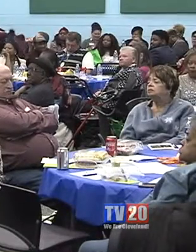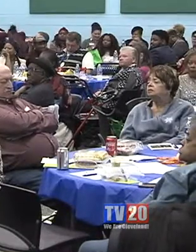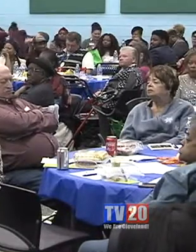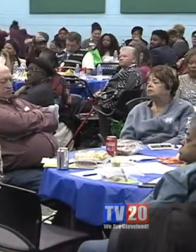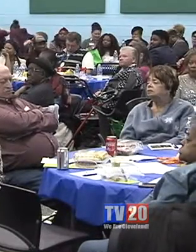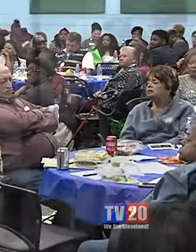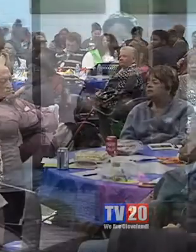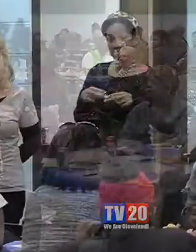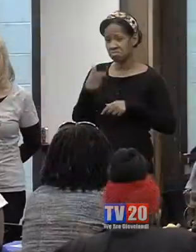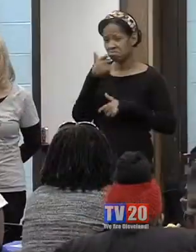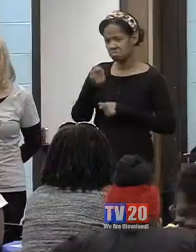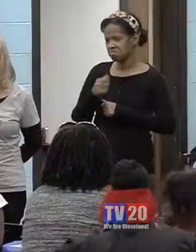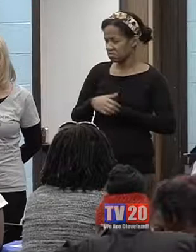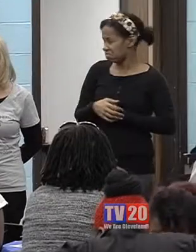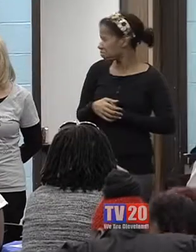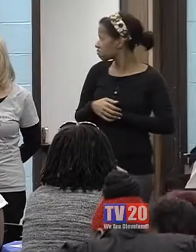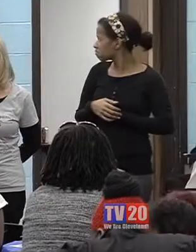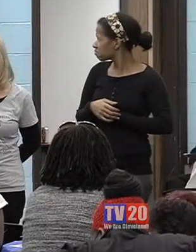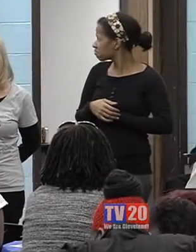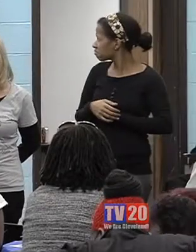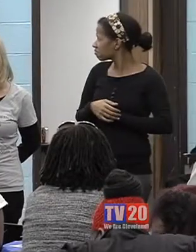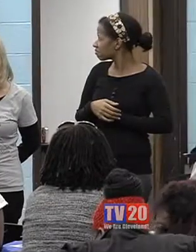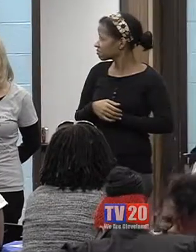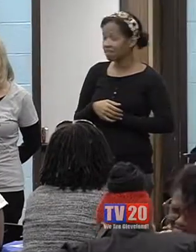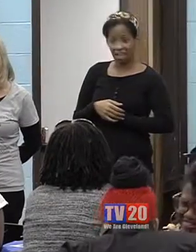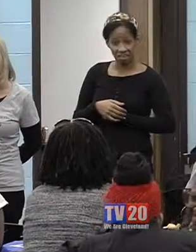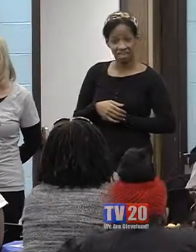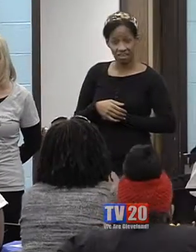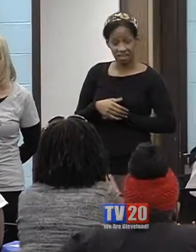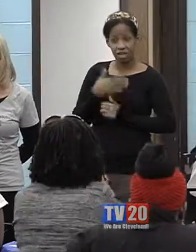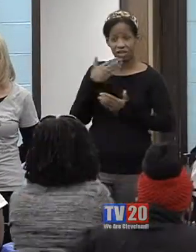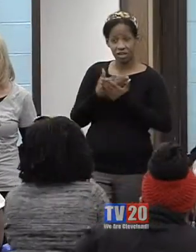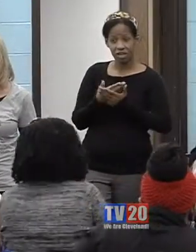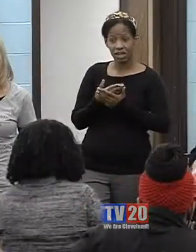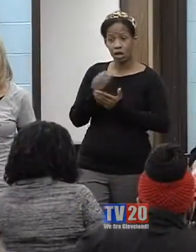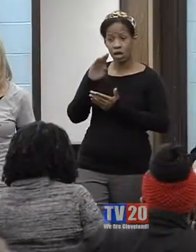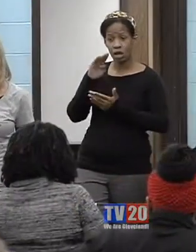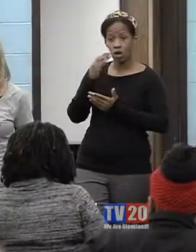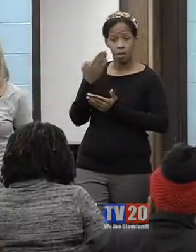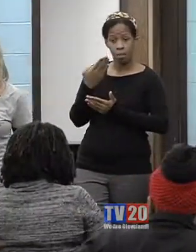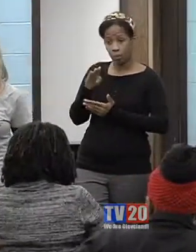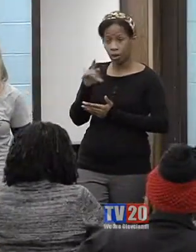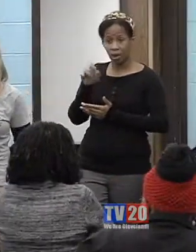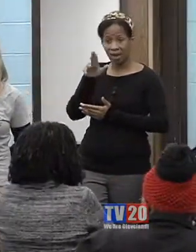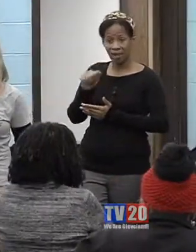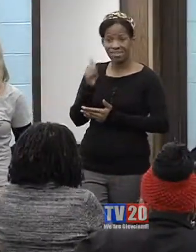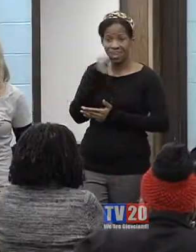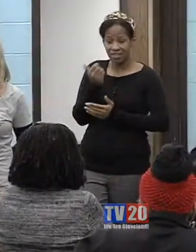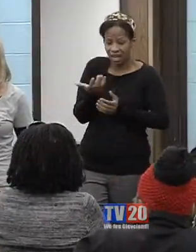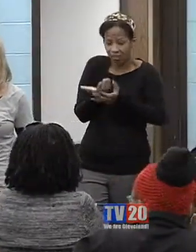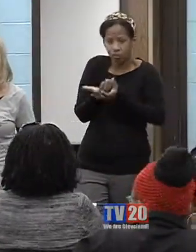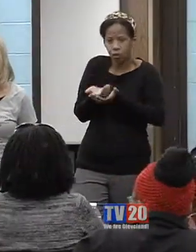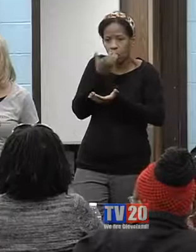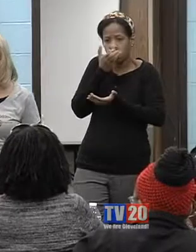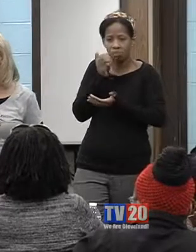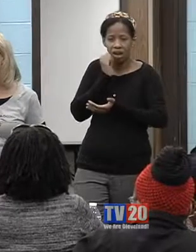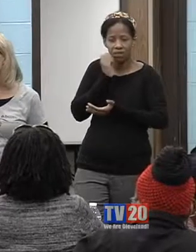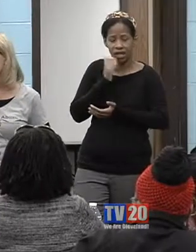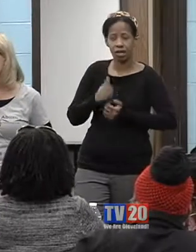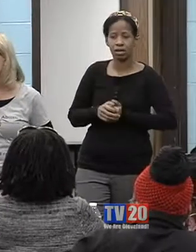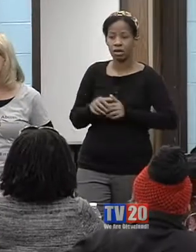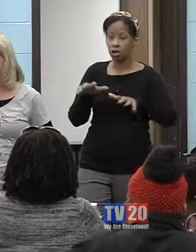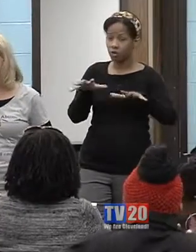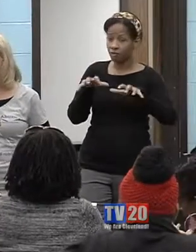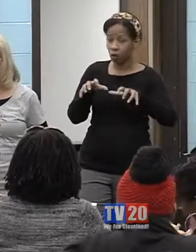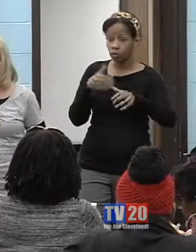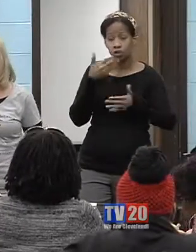salmon, oysters, eggs, and blueberries. Eat a handful of blueberries every day. And frozen contains nearly, if not